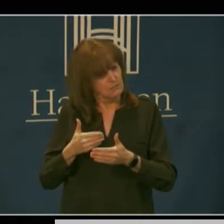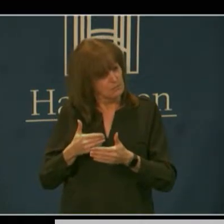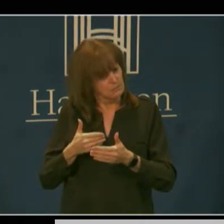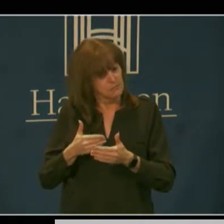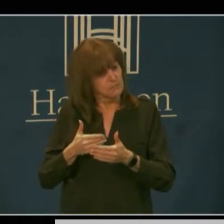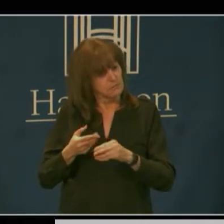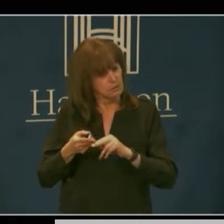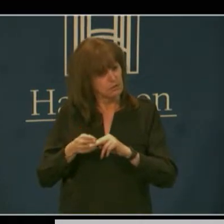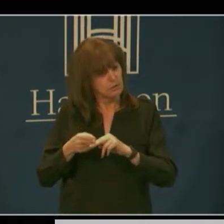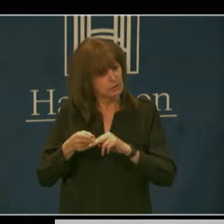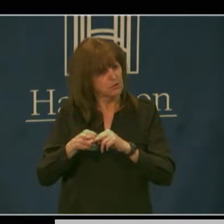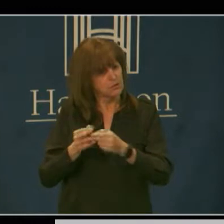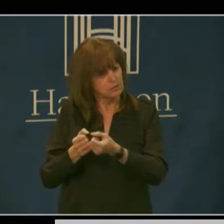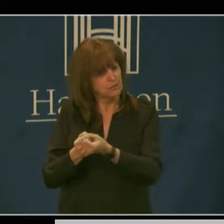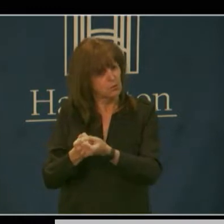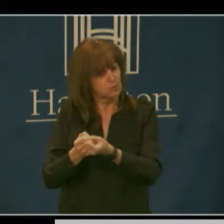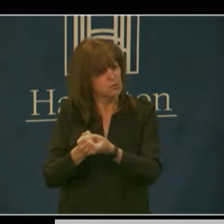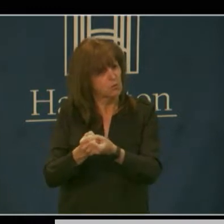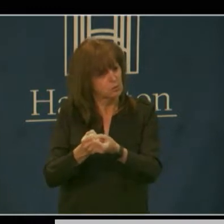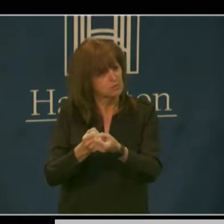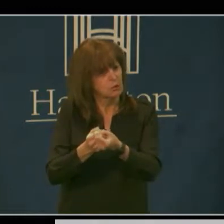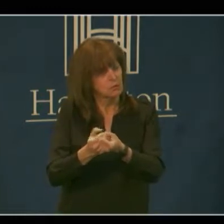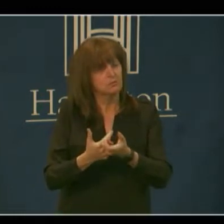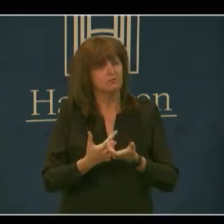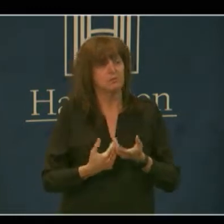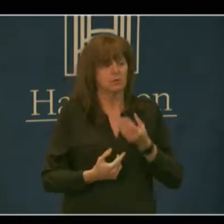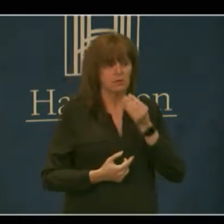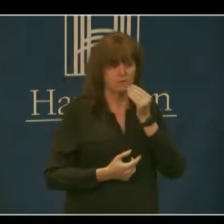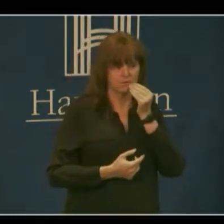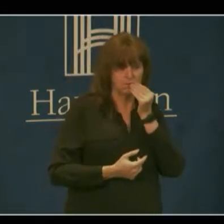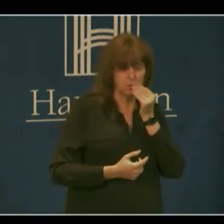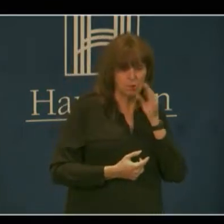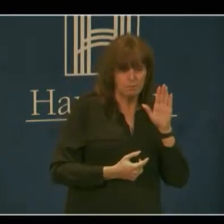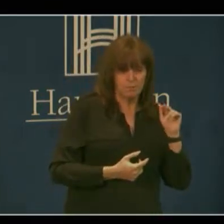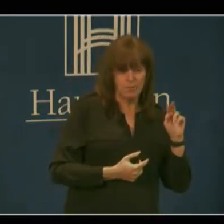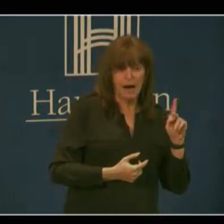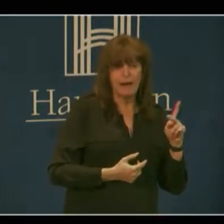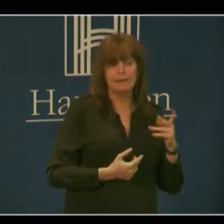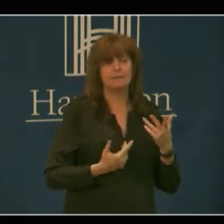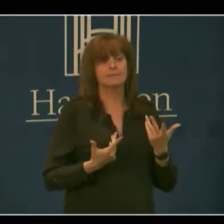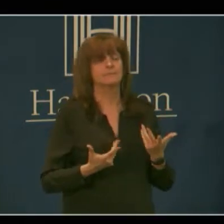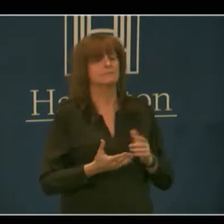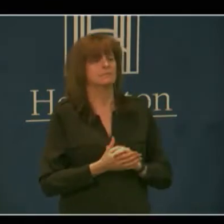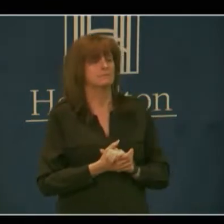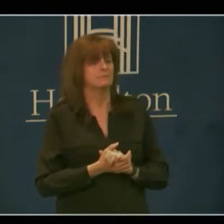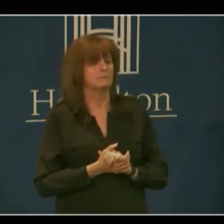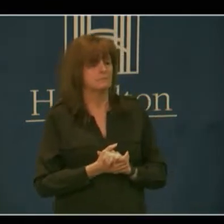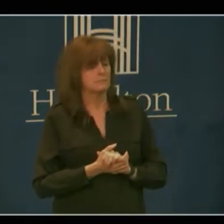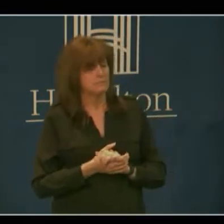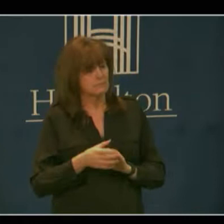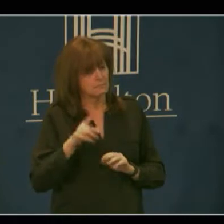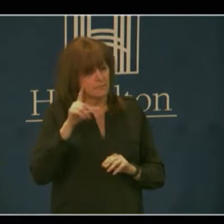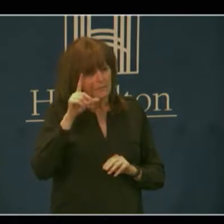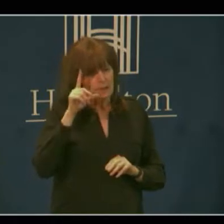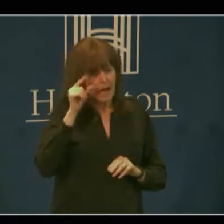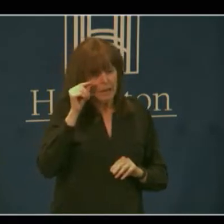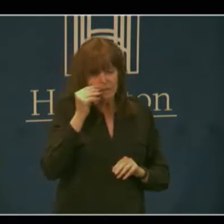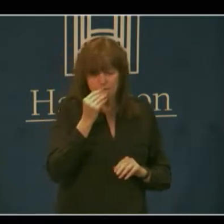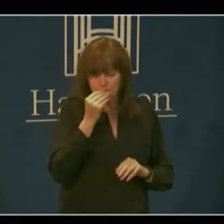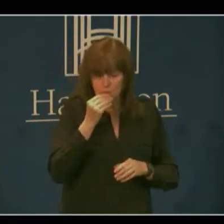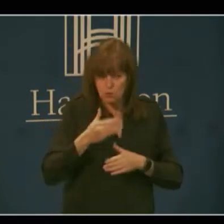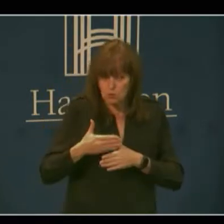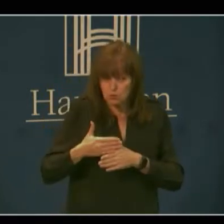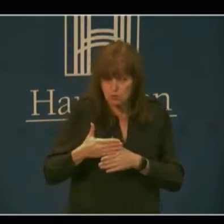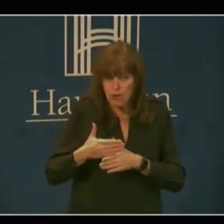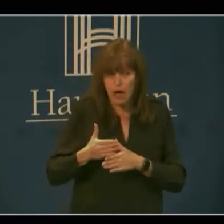terms of food security, we're working very closely with food banks and Hamilton Food Share. And in fact, today we got a request from Food